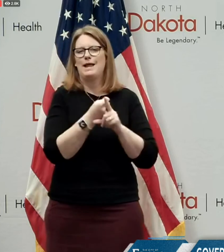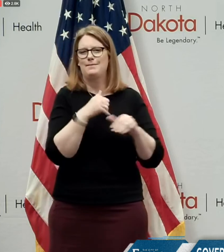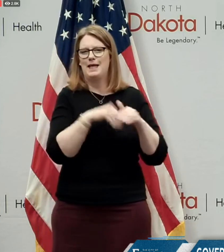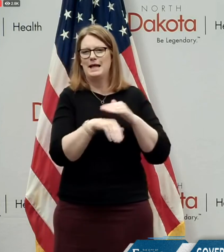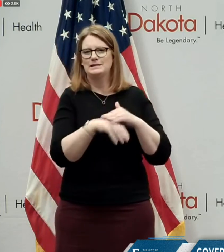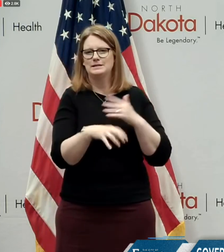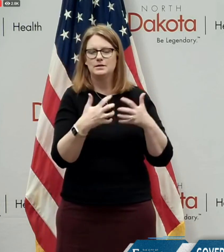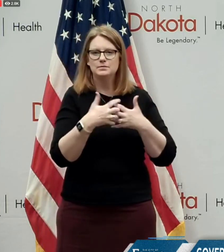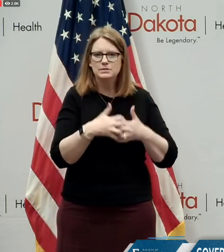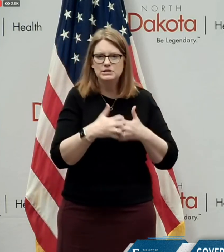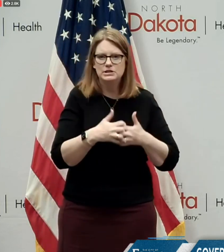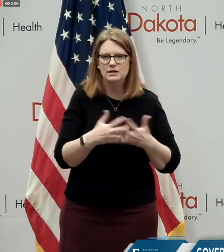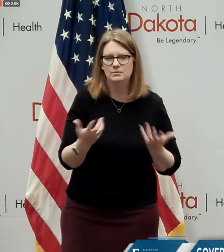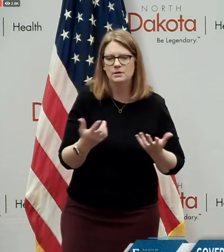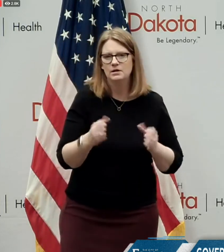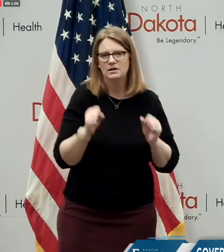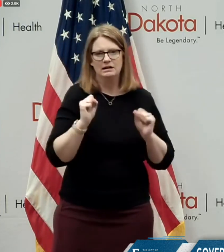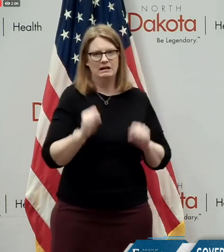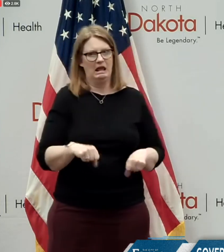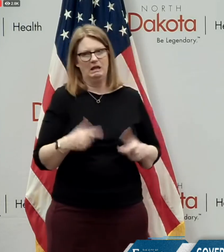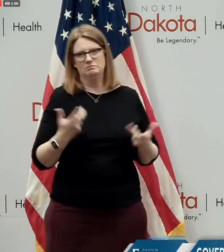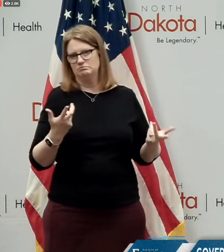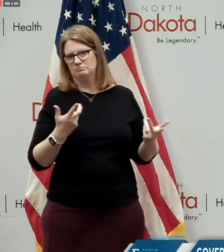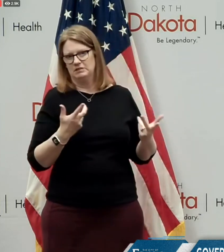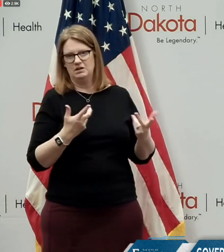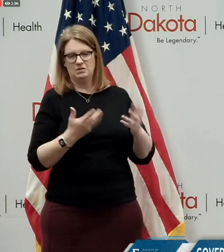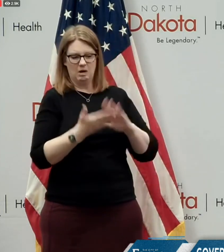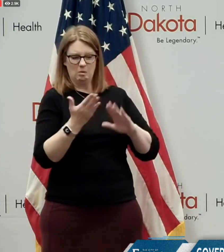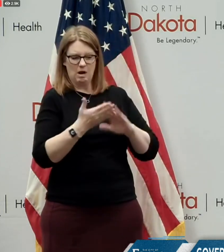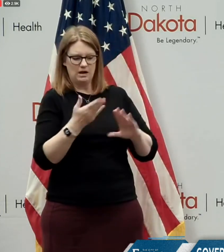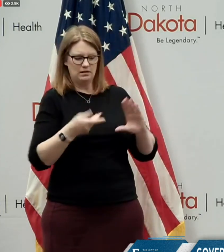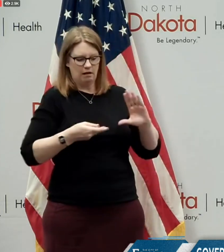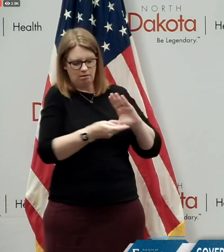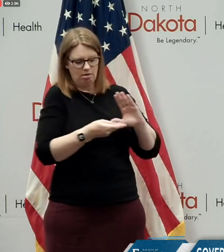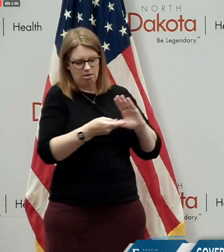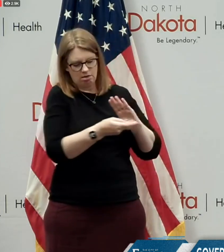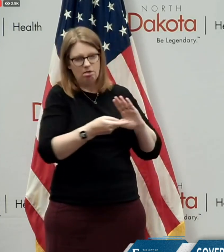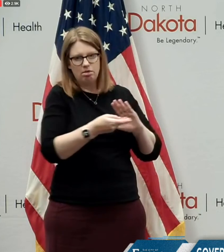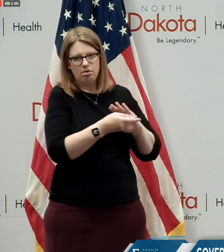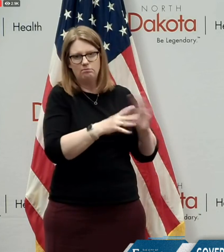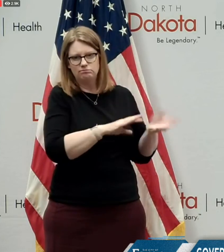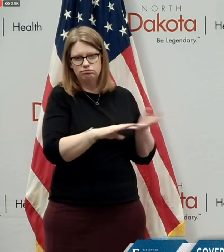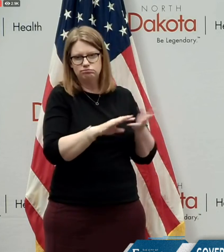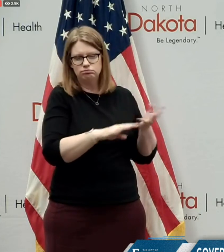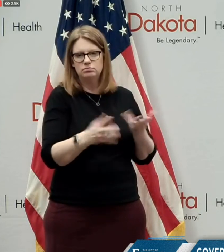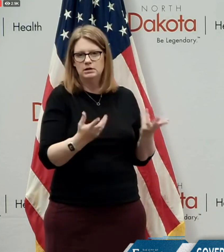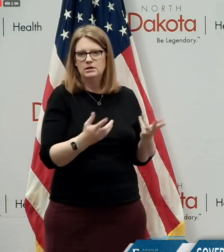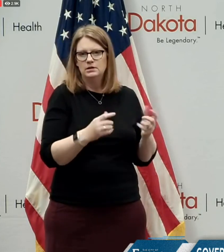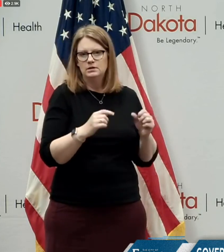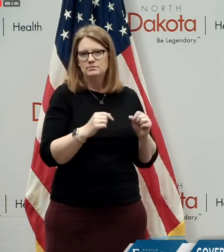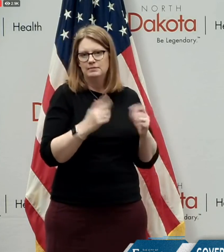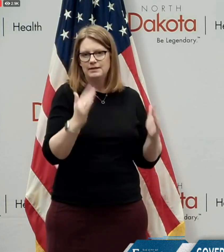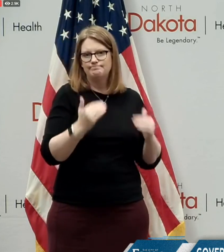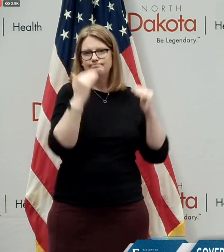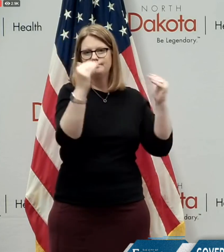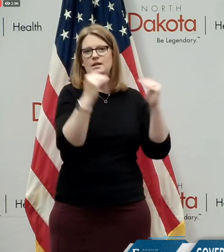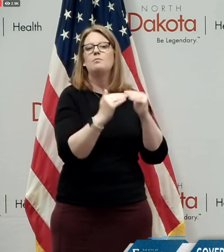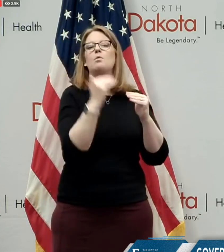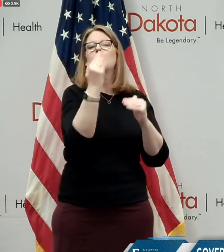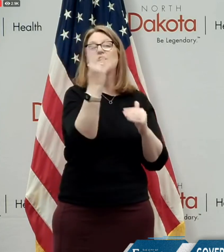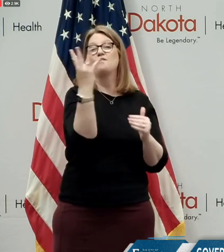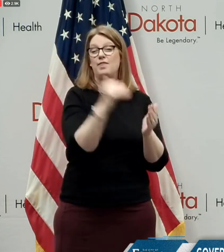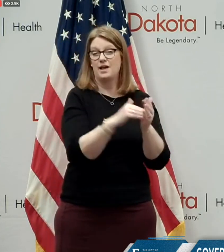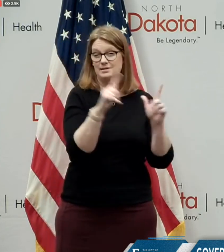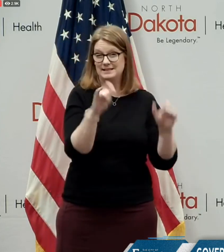don't have to load them in a batch. You can load in while they're operating. This gives our state lab now the capacity to do more than 4,000 tests a